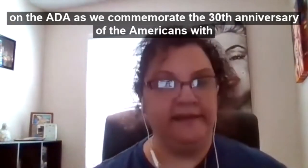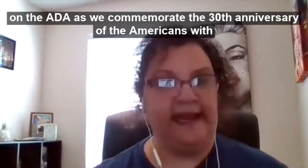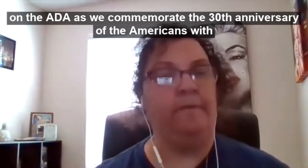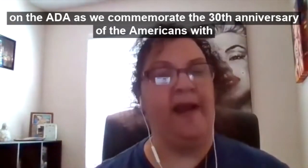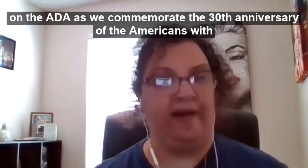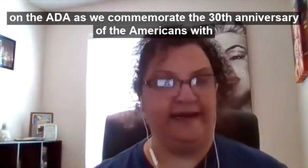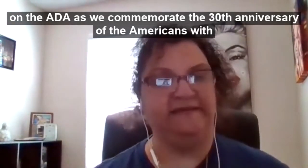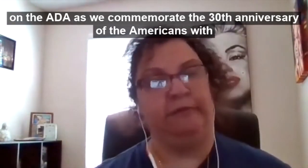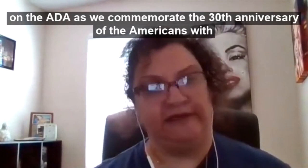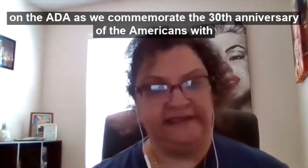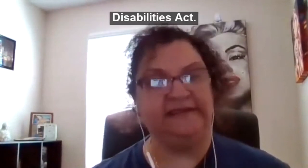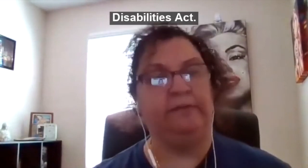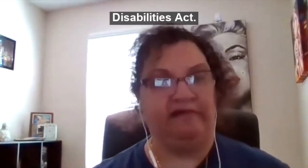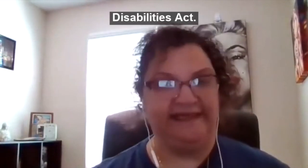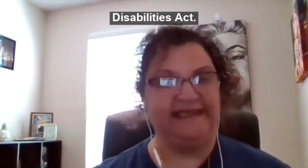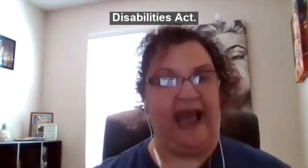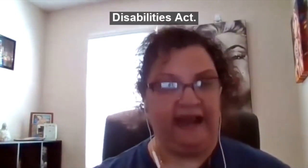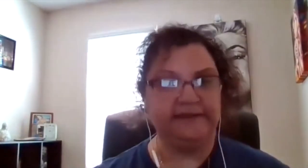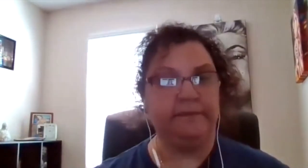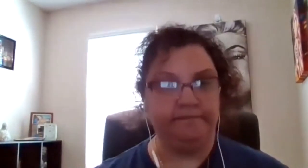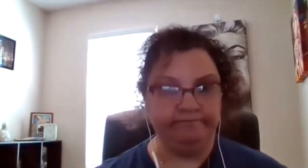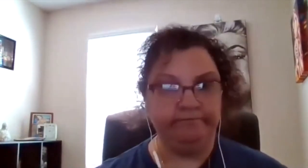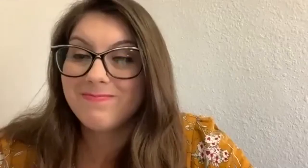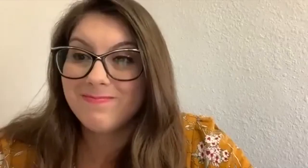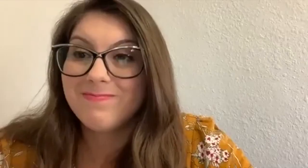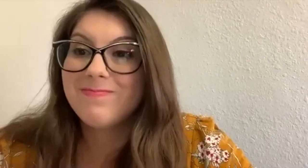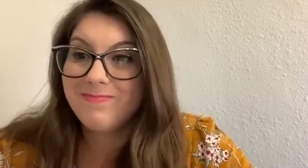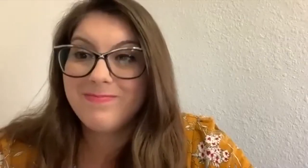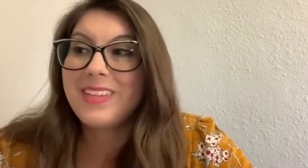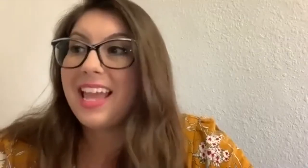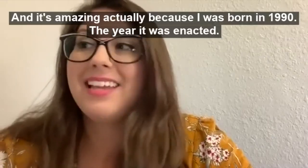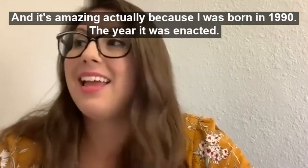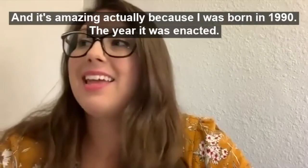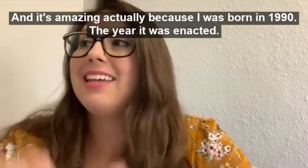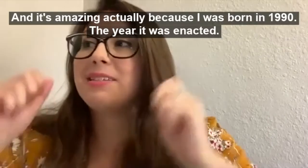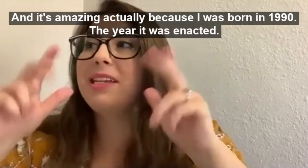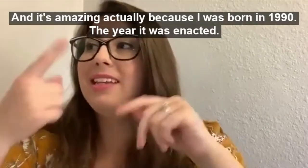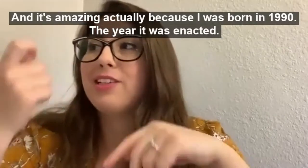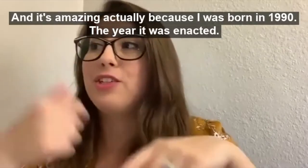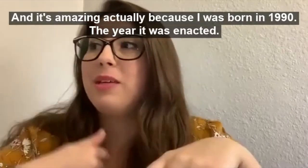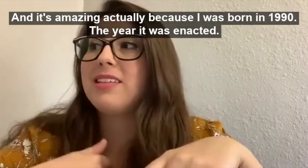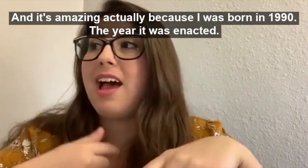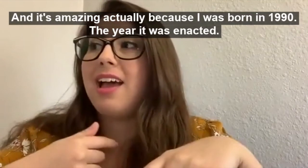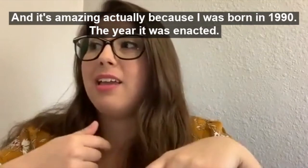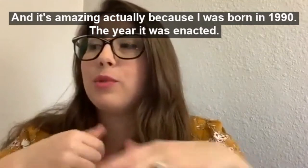the Americans with Disabilities Act. Mm-hmm. And it's amazing, actually, because I was